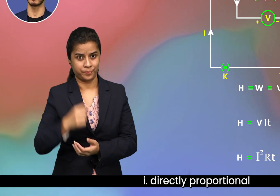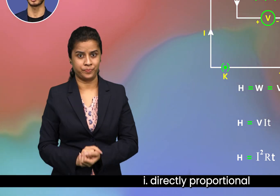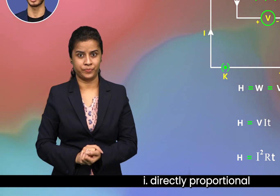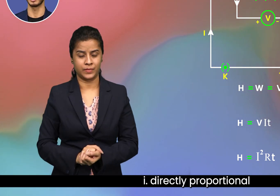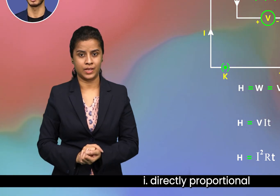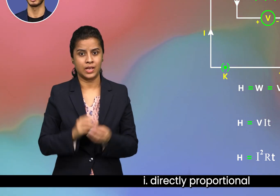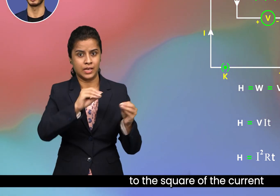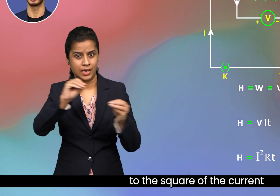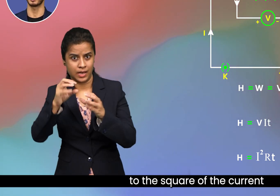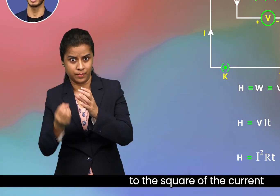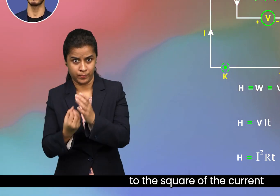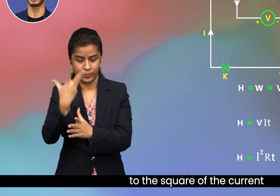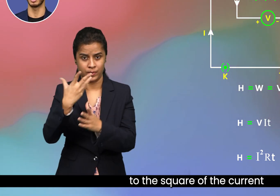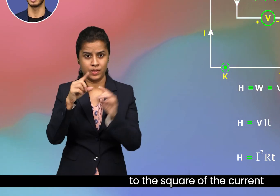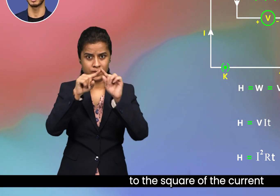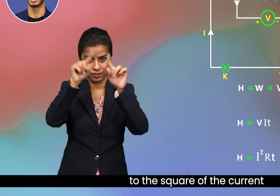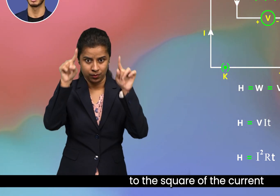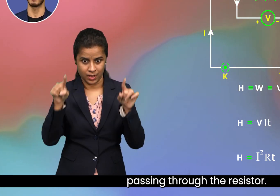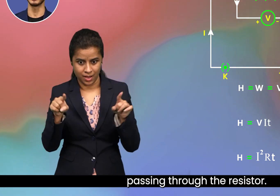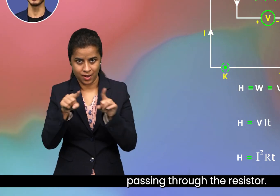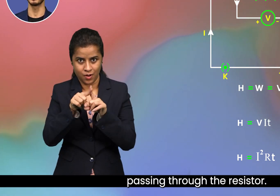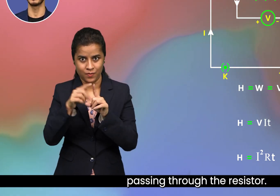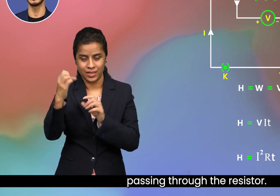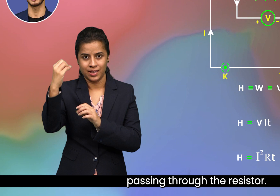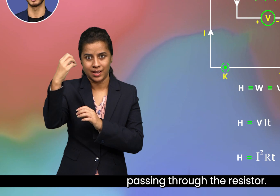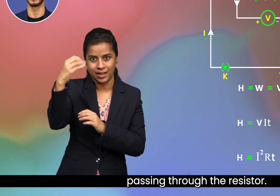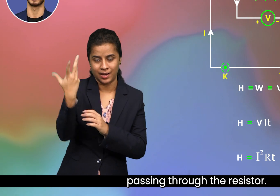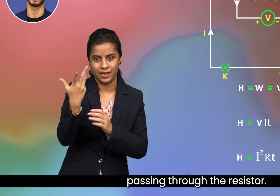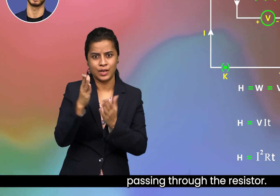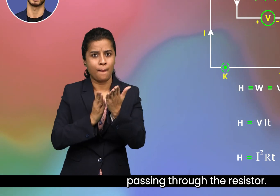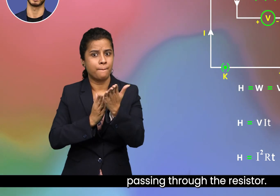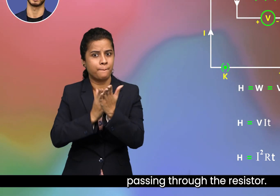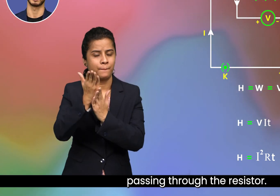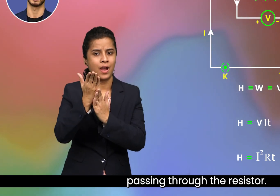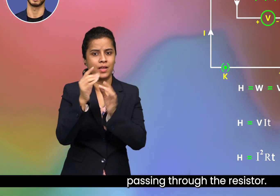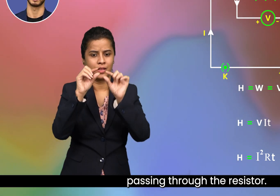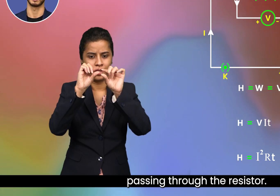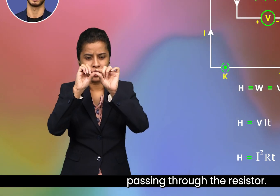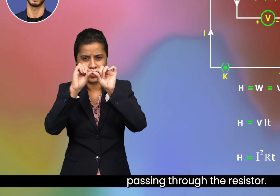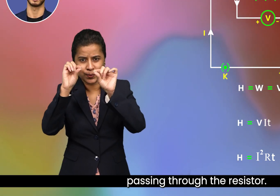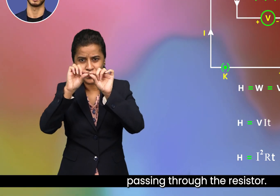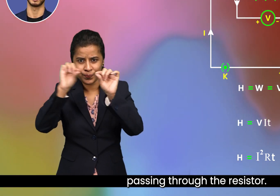directly proportional to the square of the current passing through the resistor.